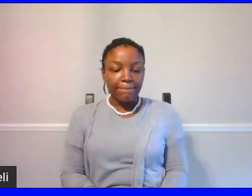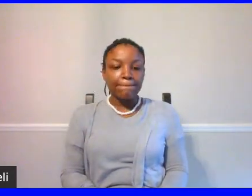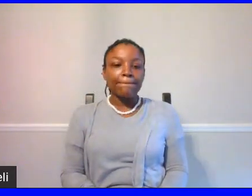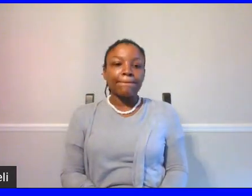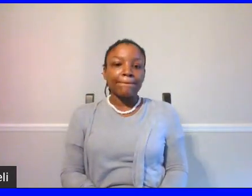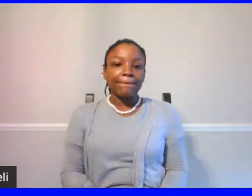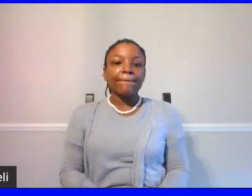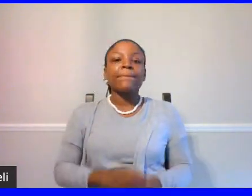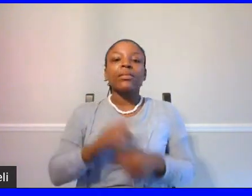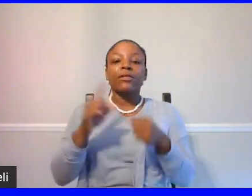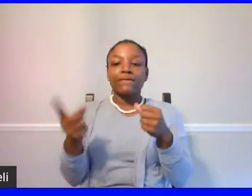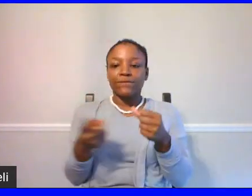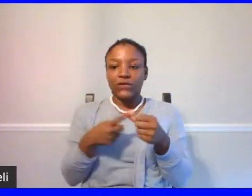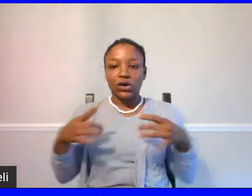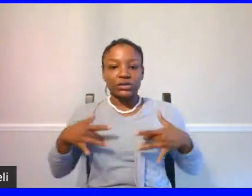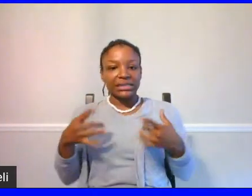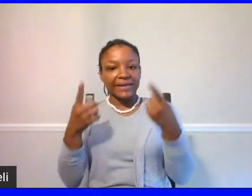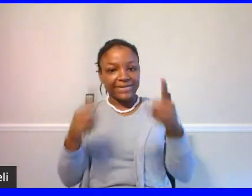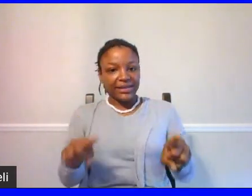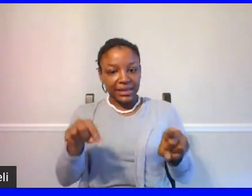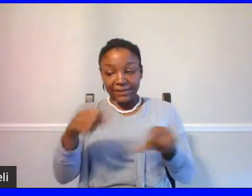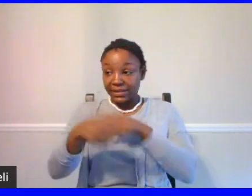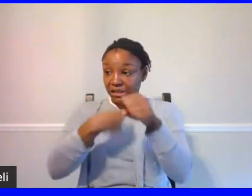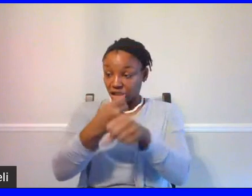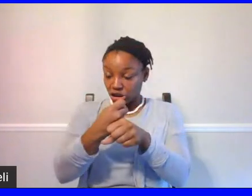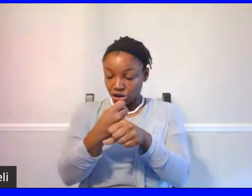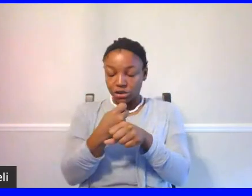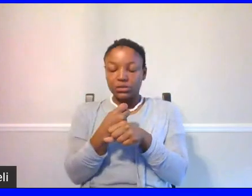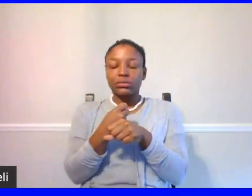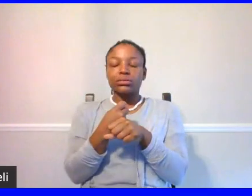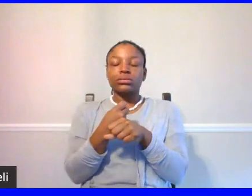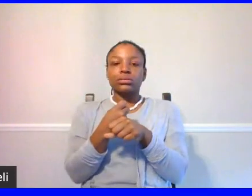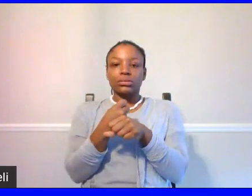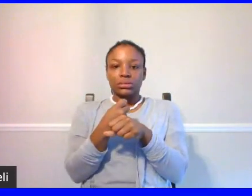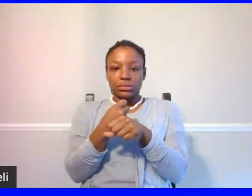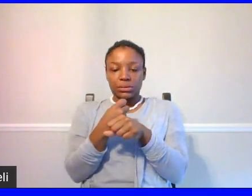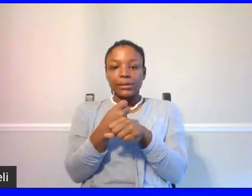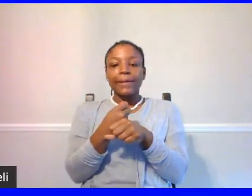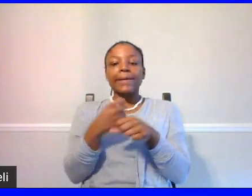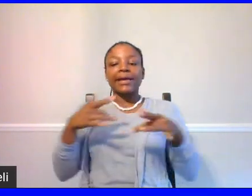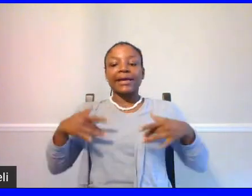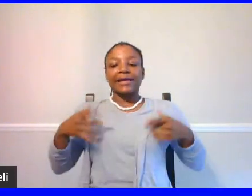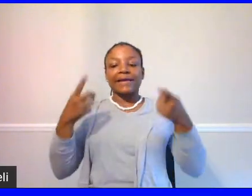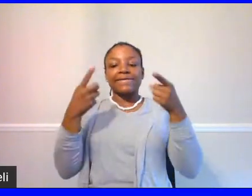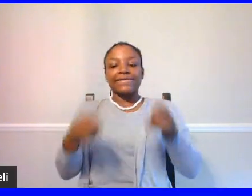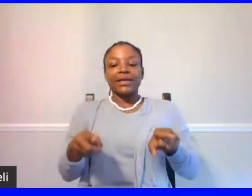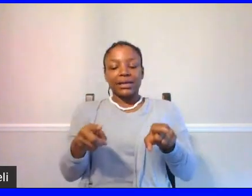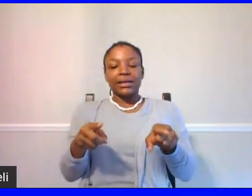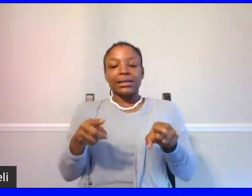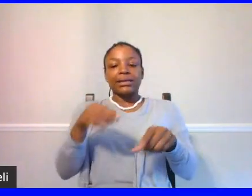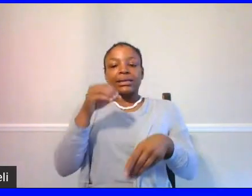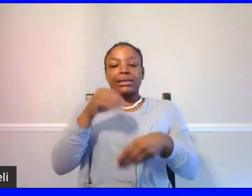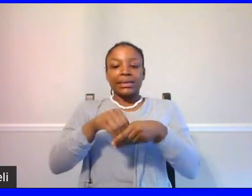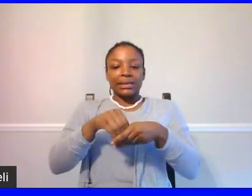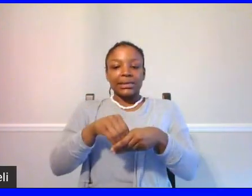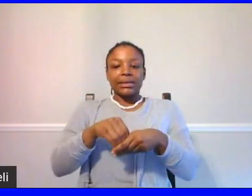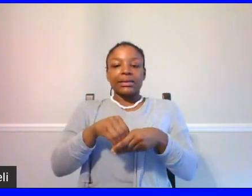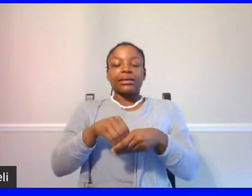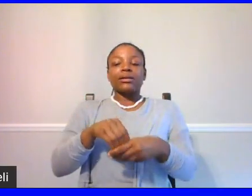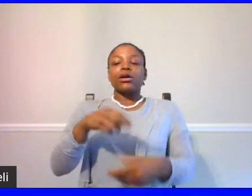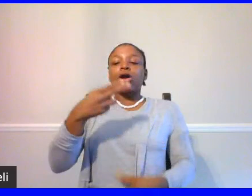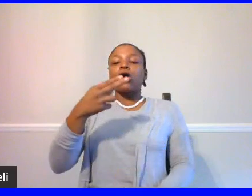the first event of this year was an event in Harlem for Juneteenth.